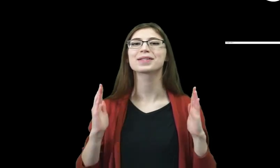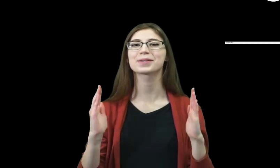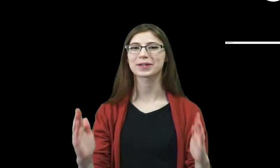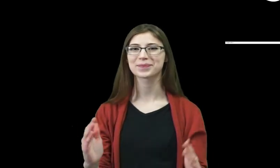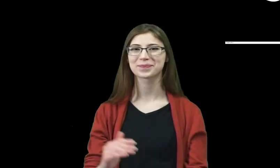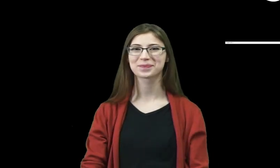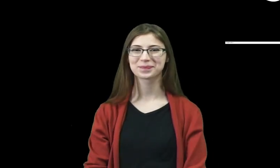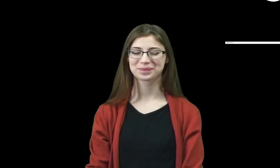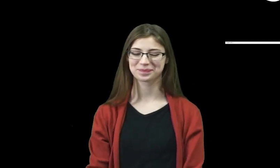Street.